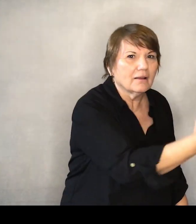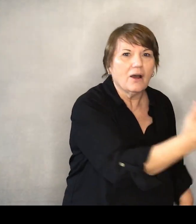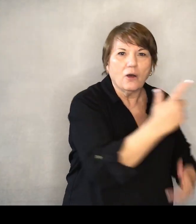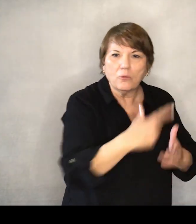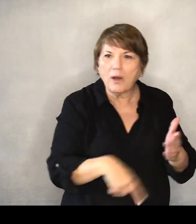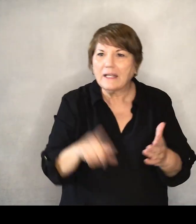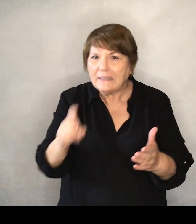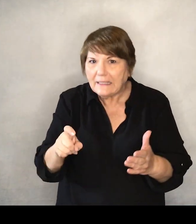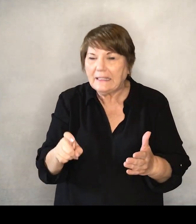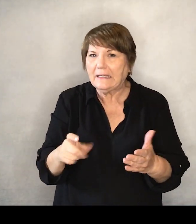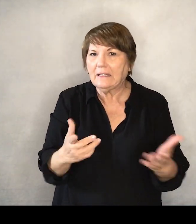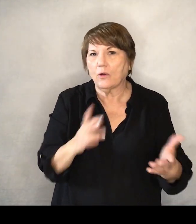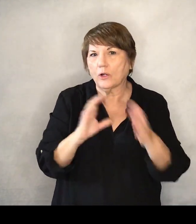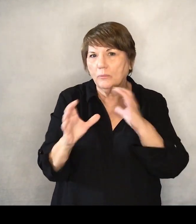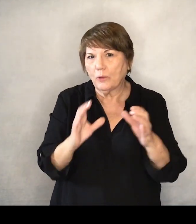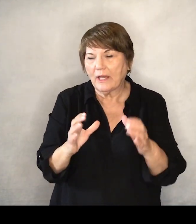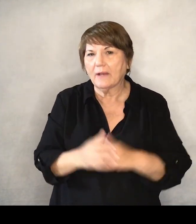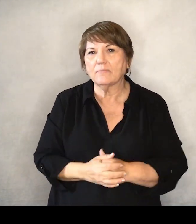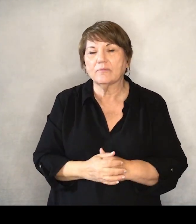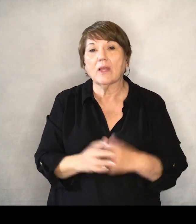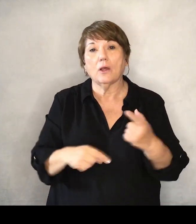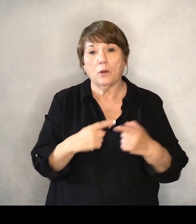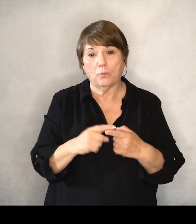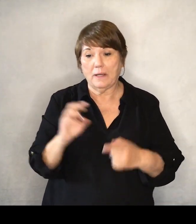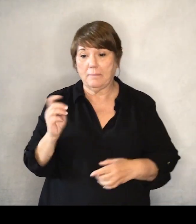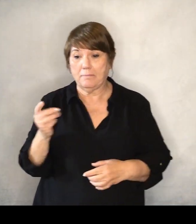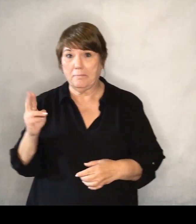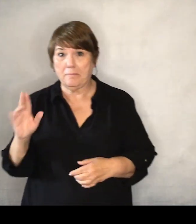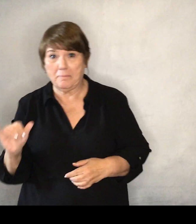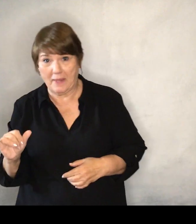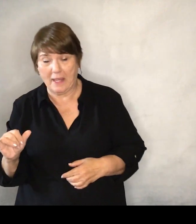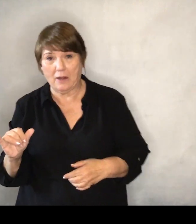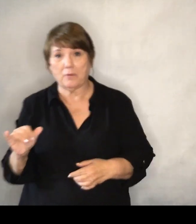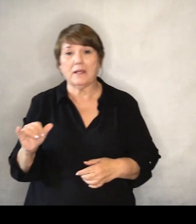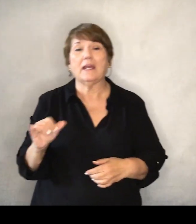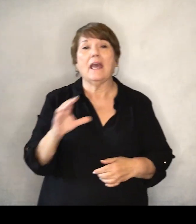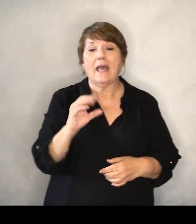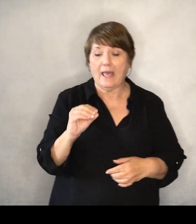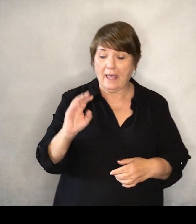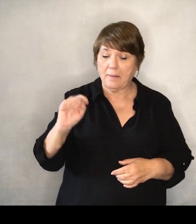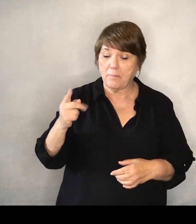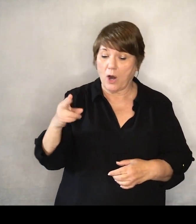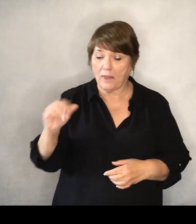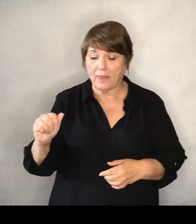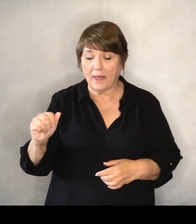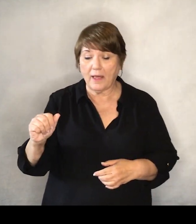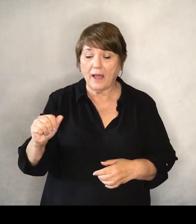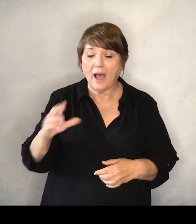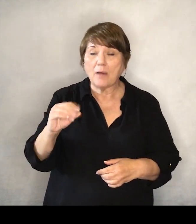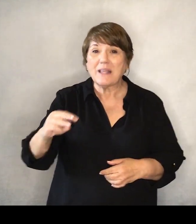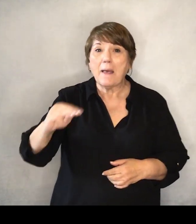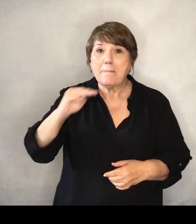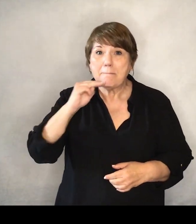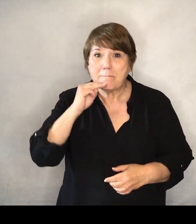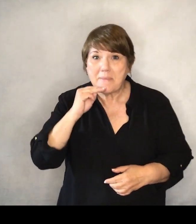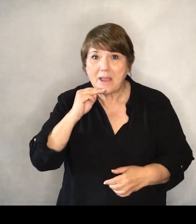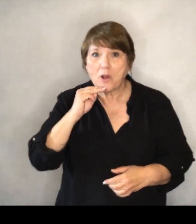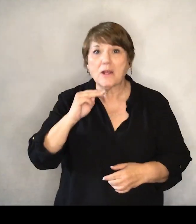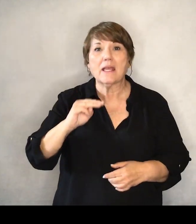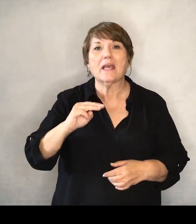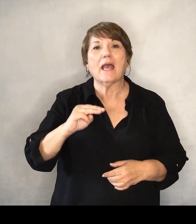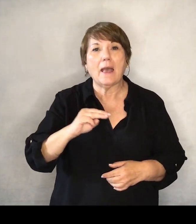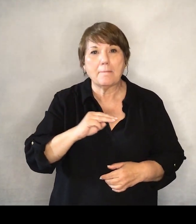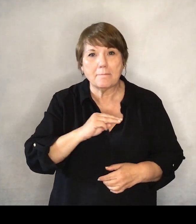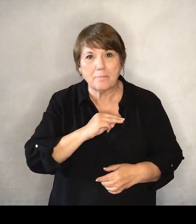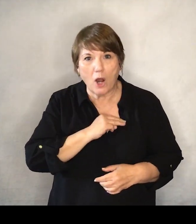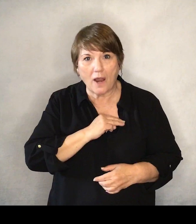what they wanted. So when Mary and Martha sent word that their brother Lazarus, who was Jesus's BFF,